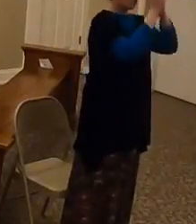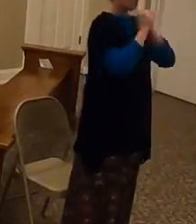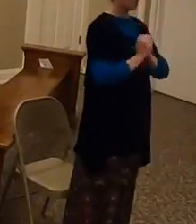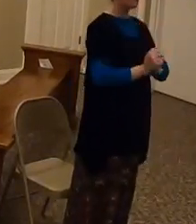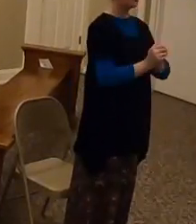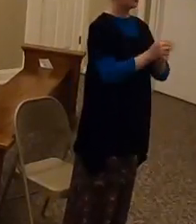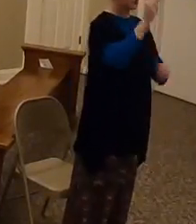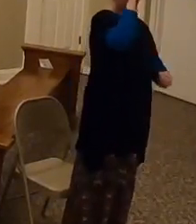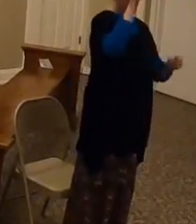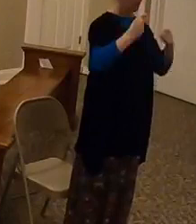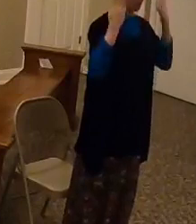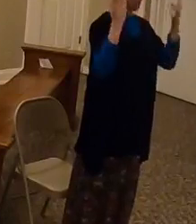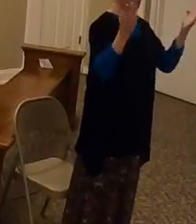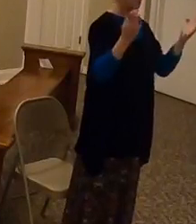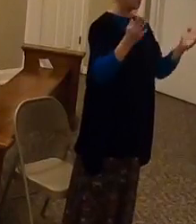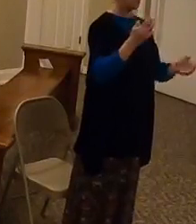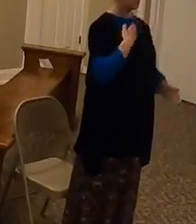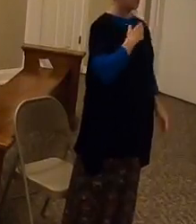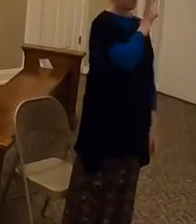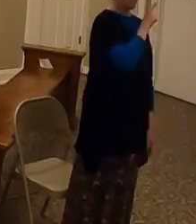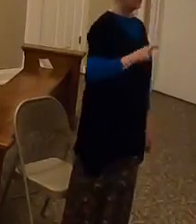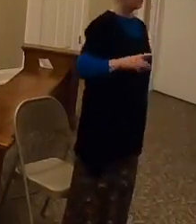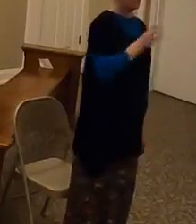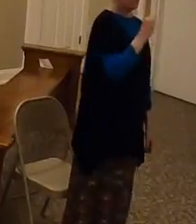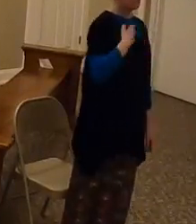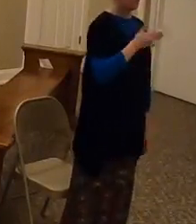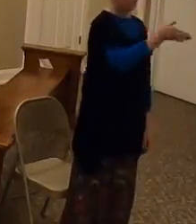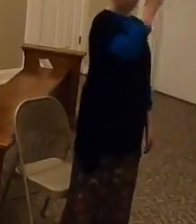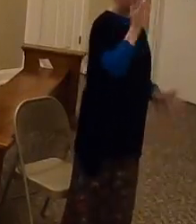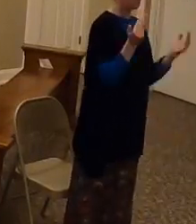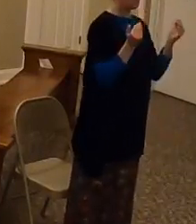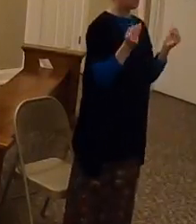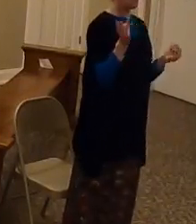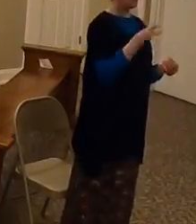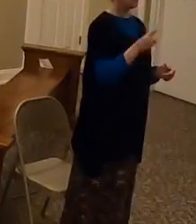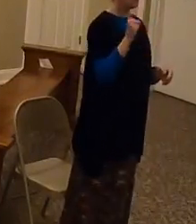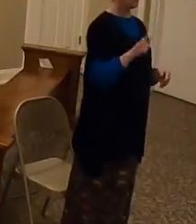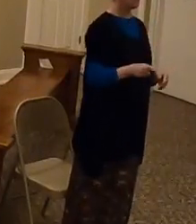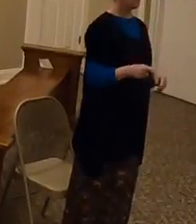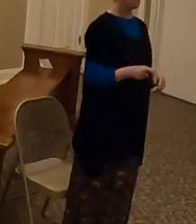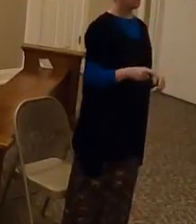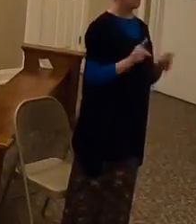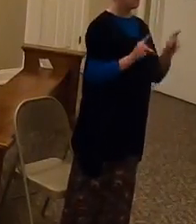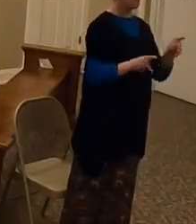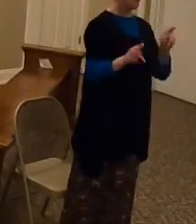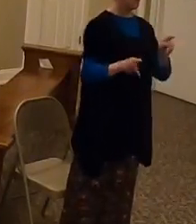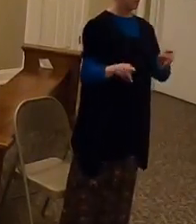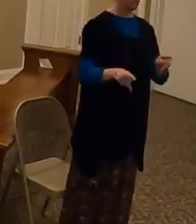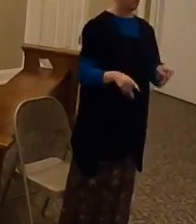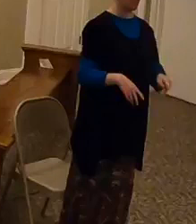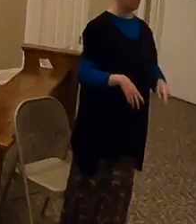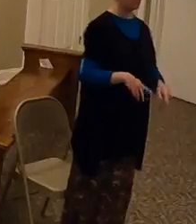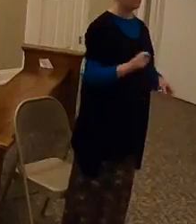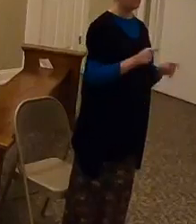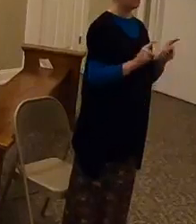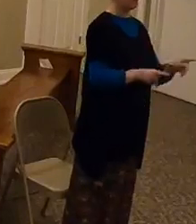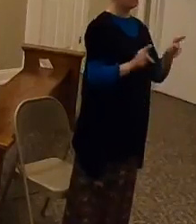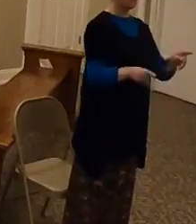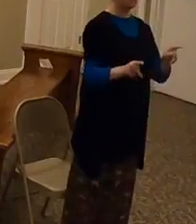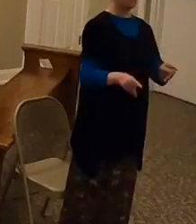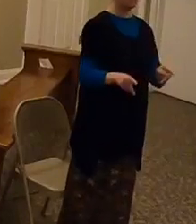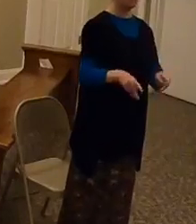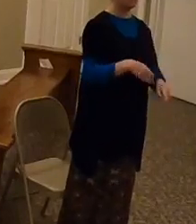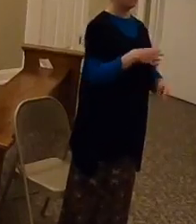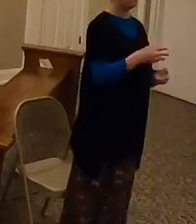Him. Hallelujah. My Lord and my God. Come on, we got to repair ourselves. We got to repair